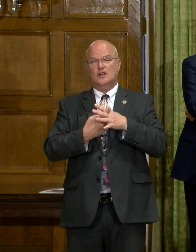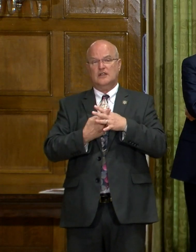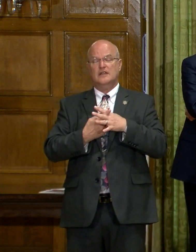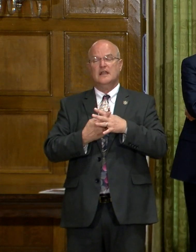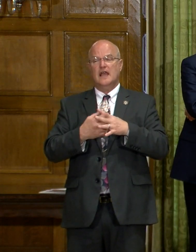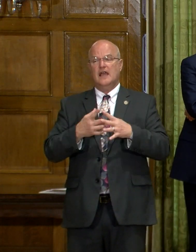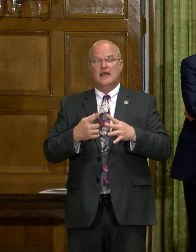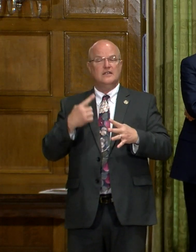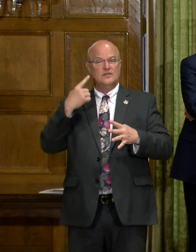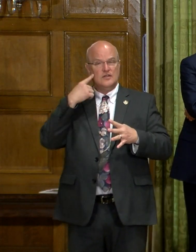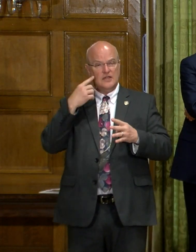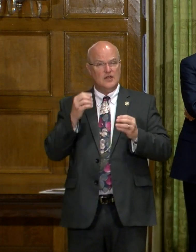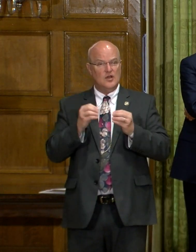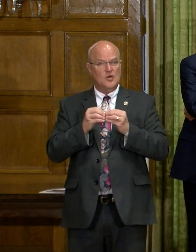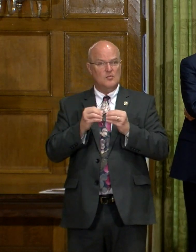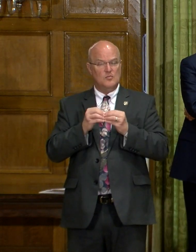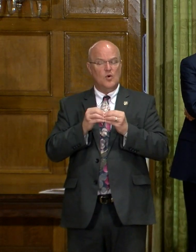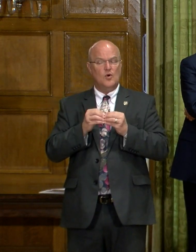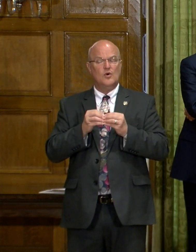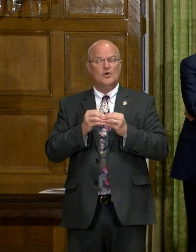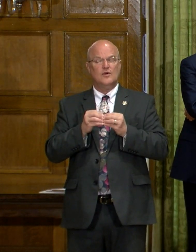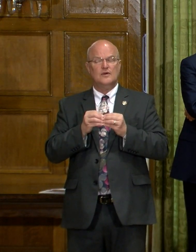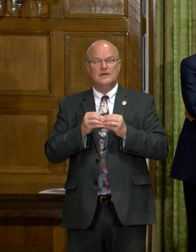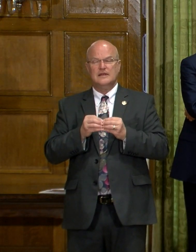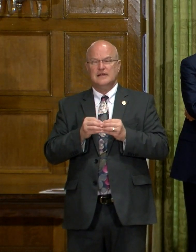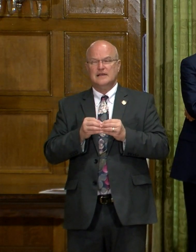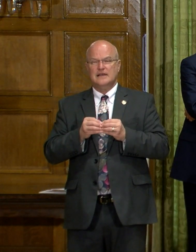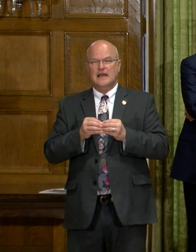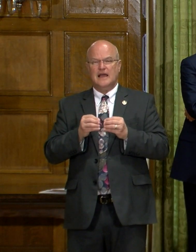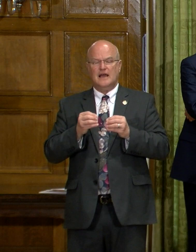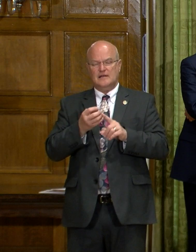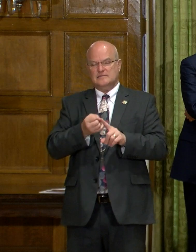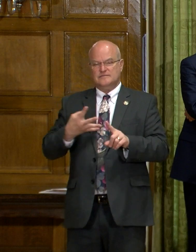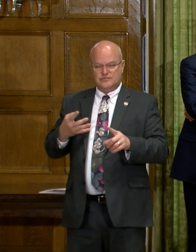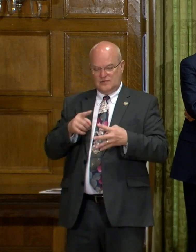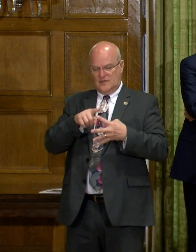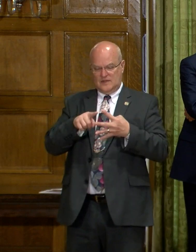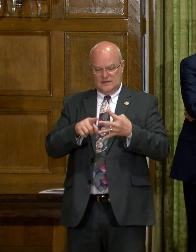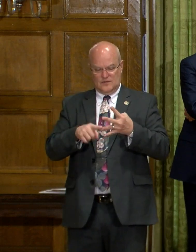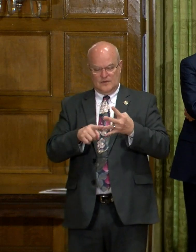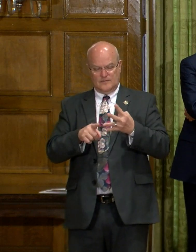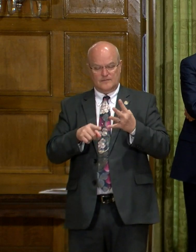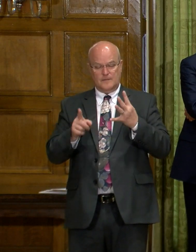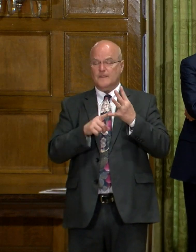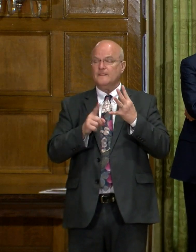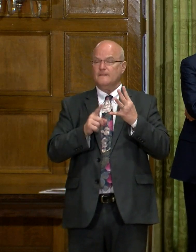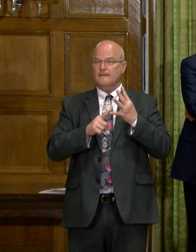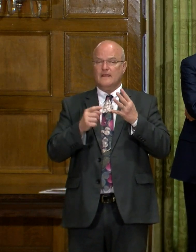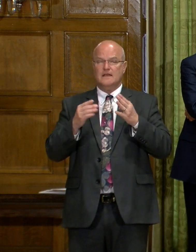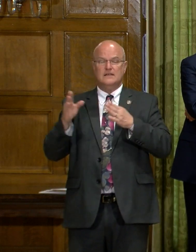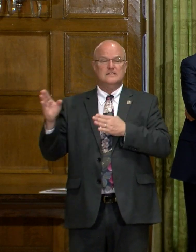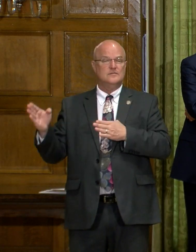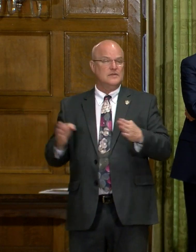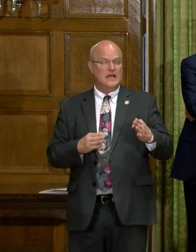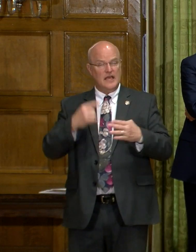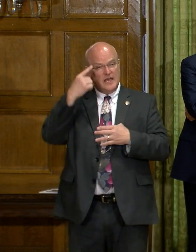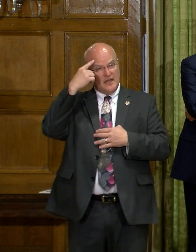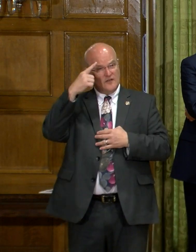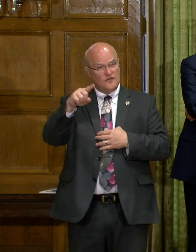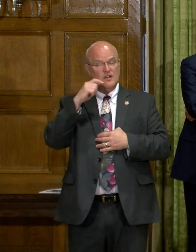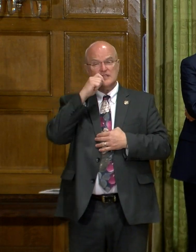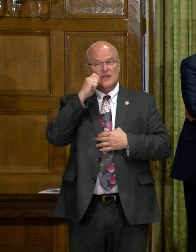you'll hear more pertinent to each of those strategies as we go on. The last one, the strategy, developing a strategy